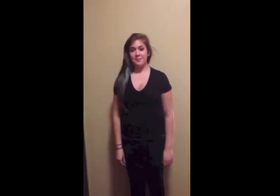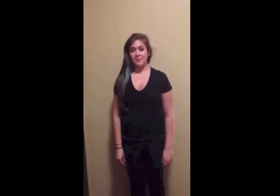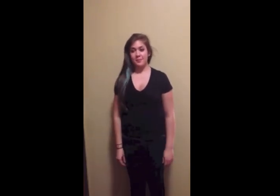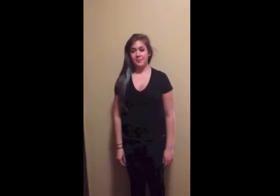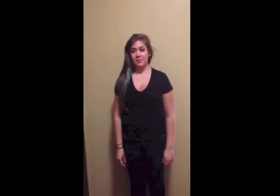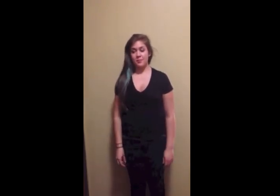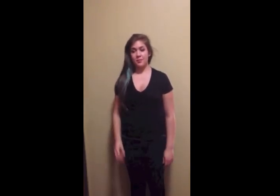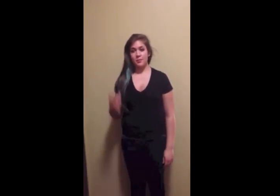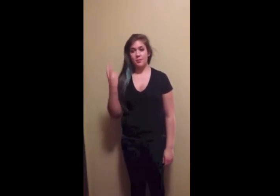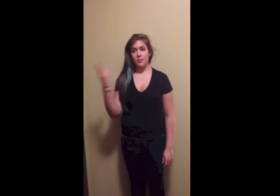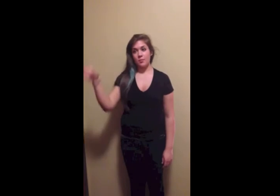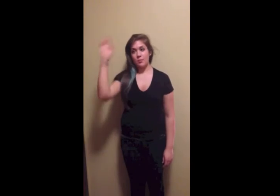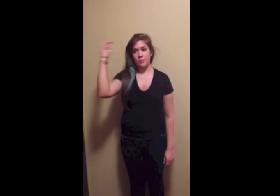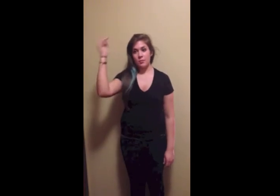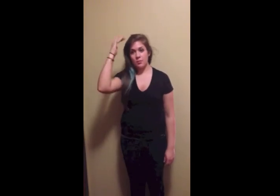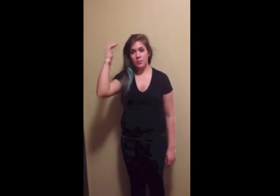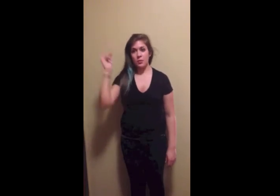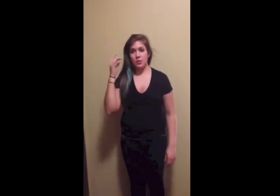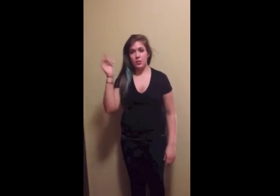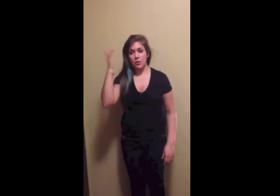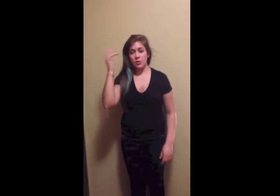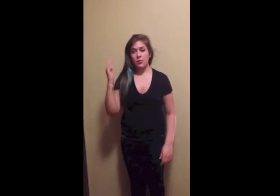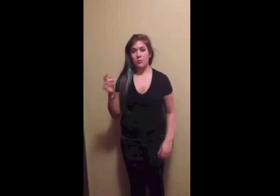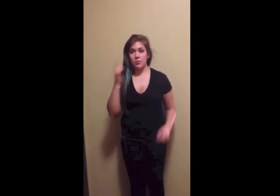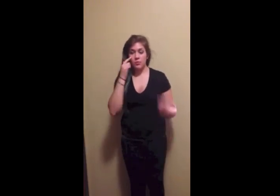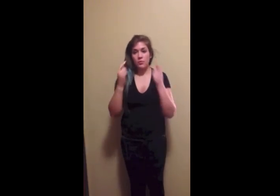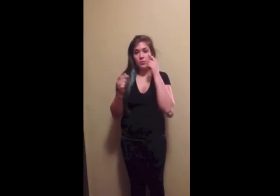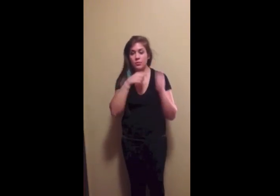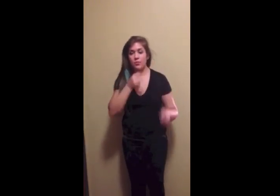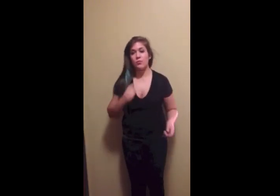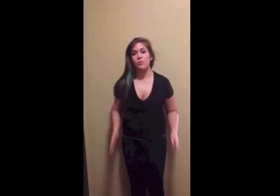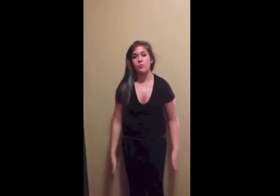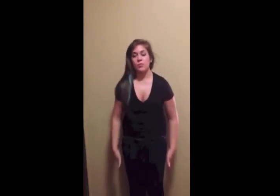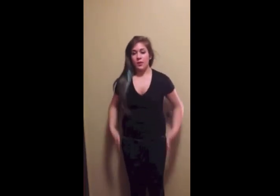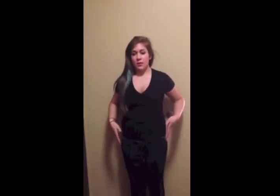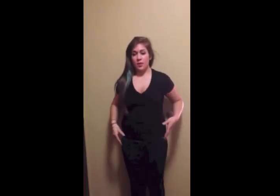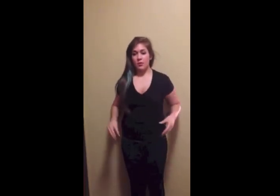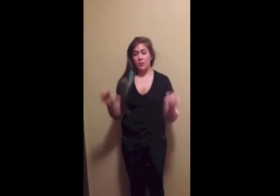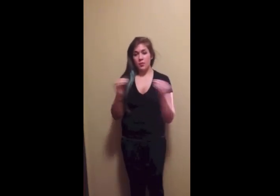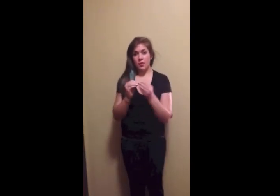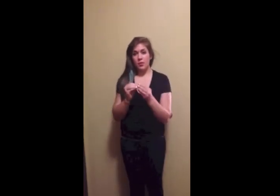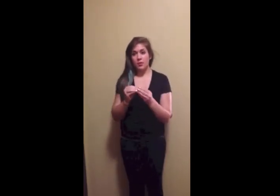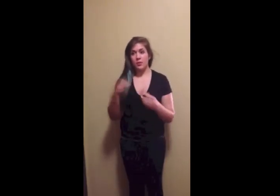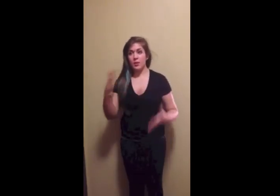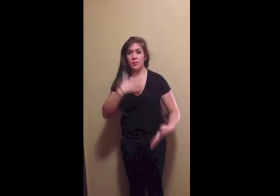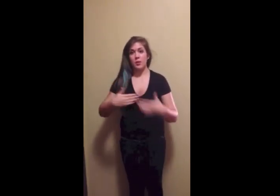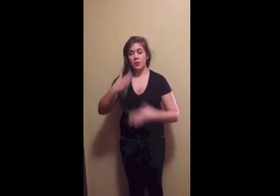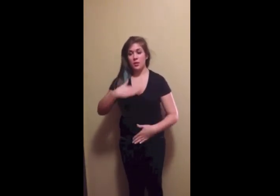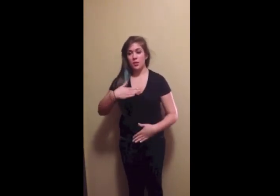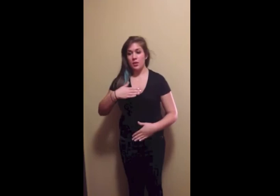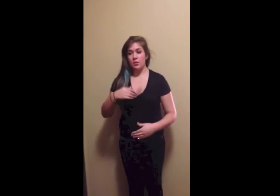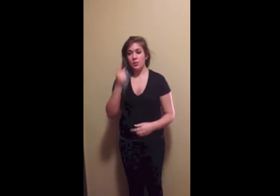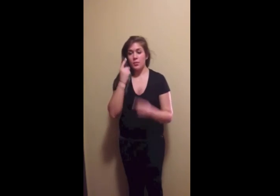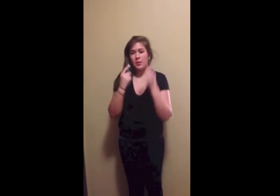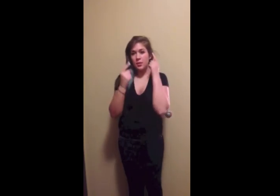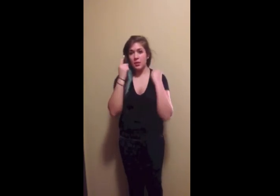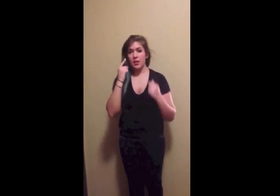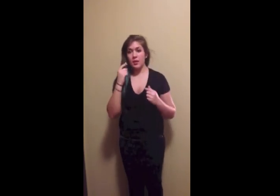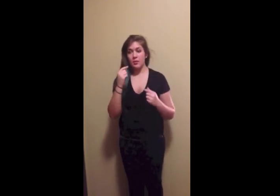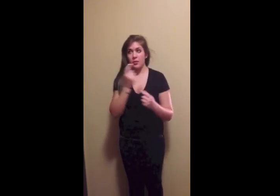like. The 7 things I like about you. Your hair, your eyes, your old device. When we kiss, I'm immortalized. You made me laugh, you